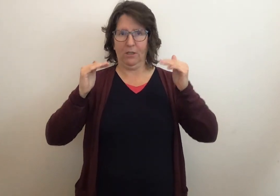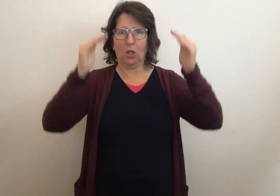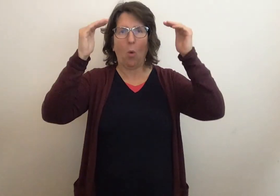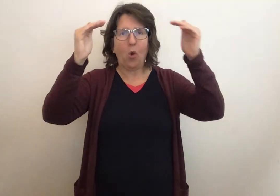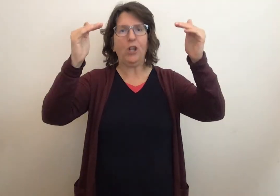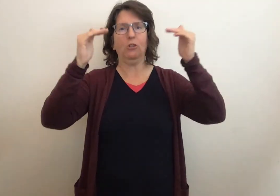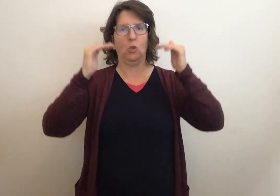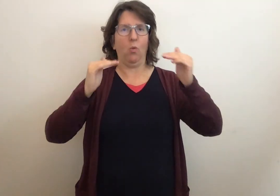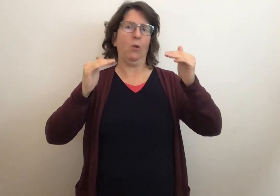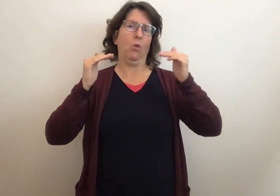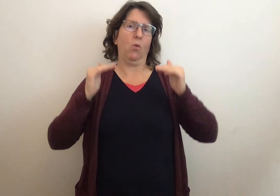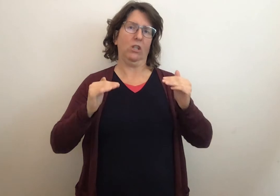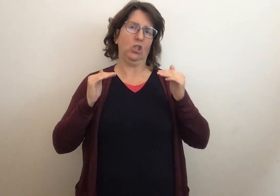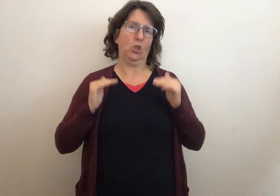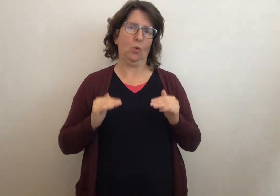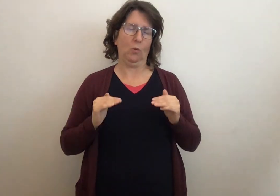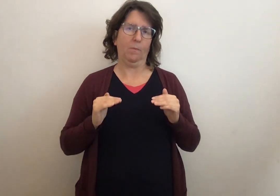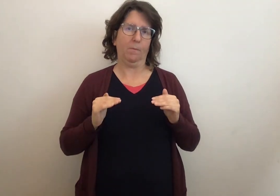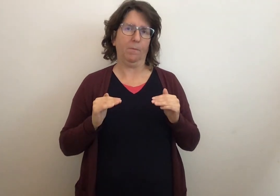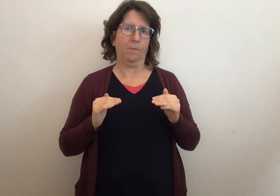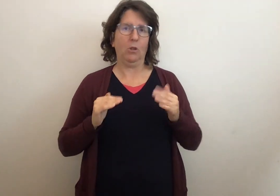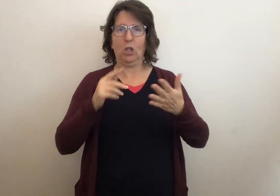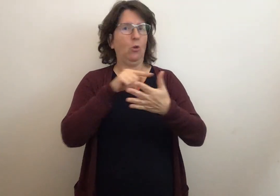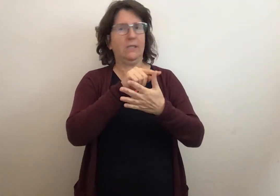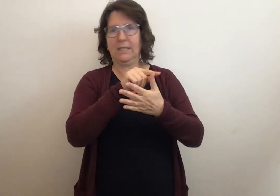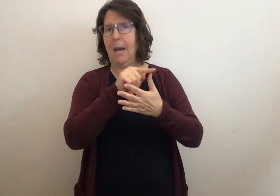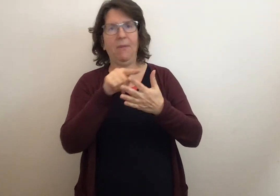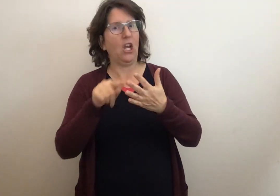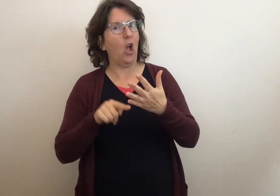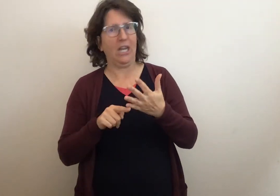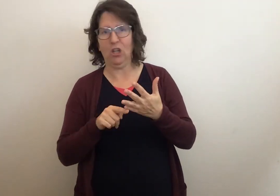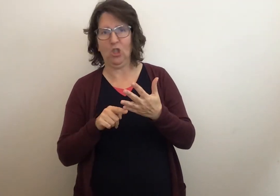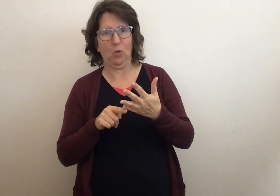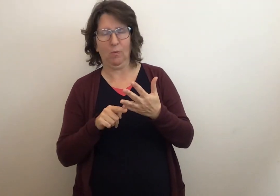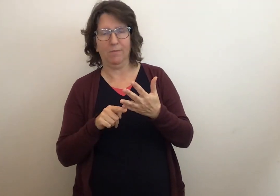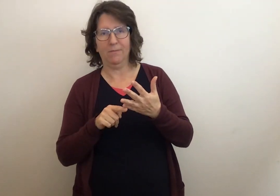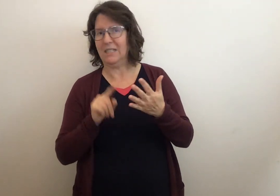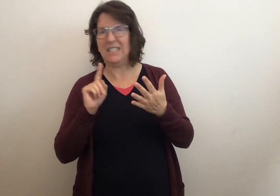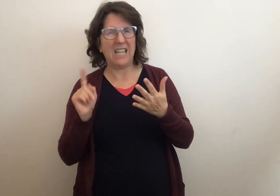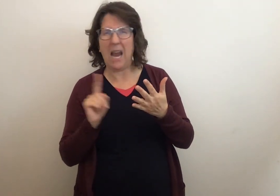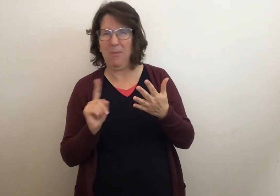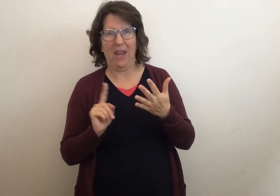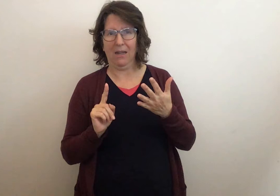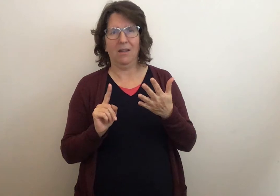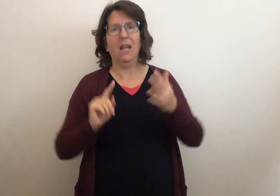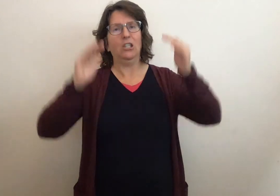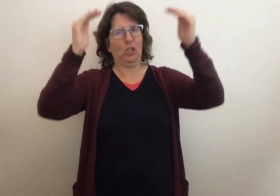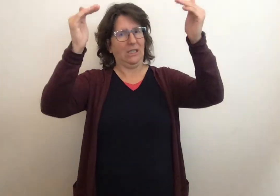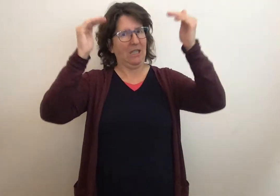an order to what we're going to do. You can do the same thing on here too. The same thing. It's just